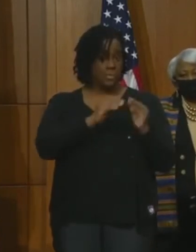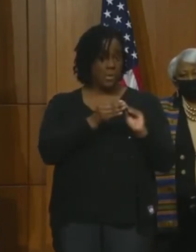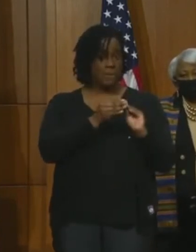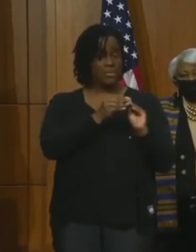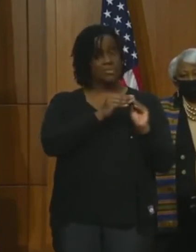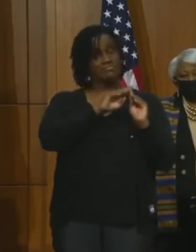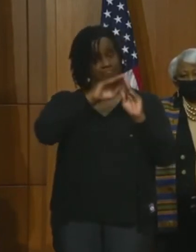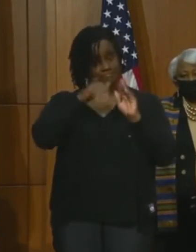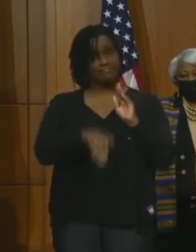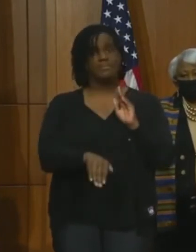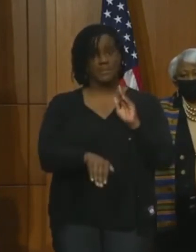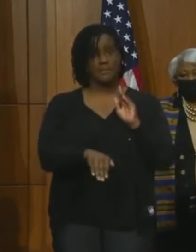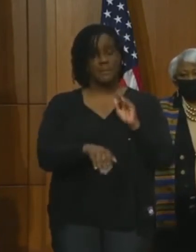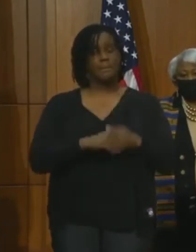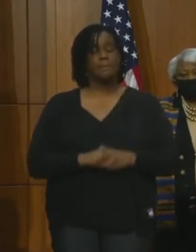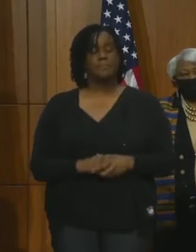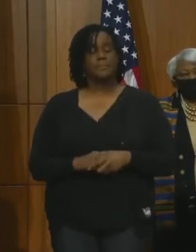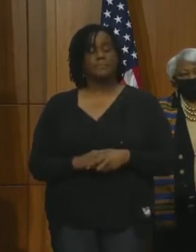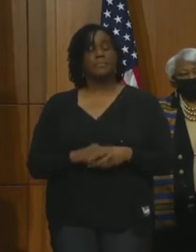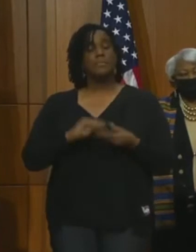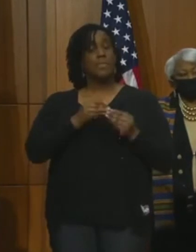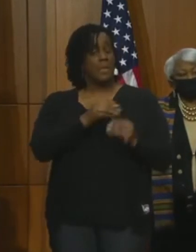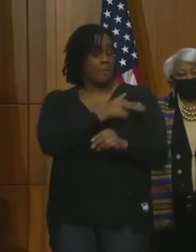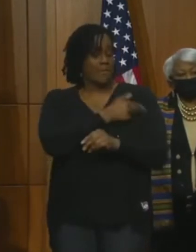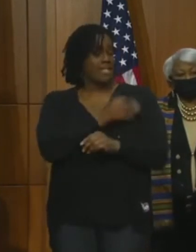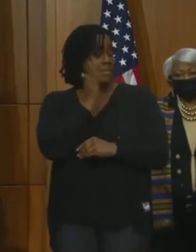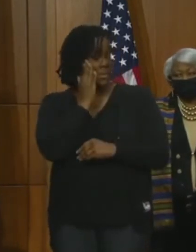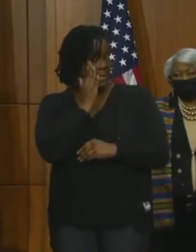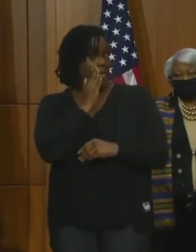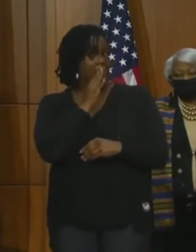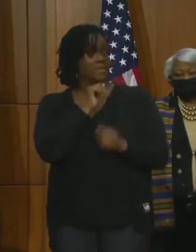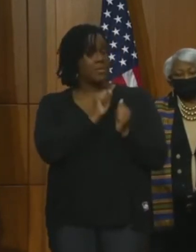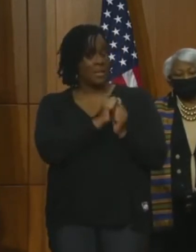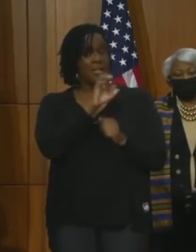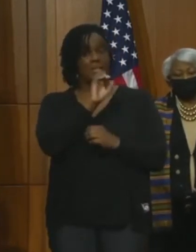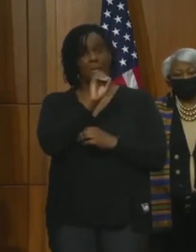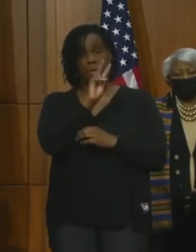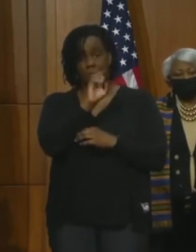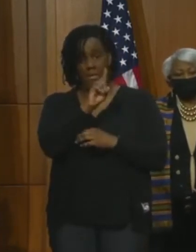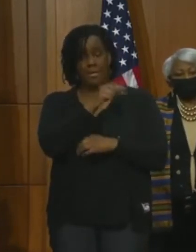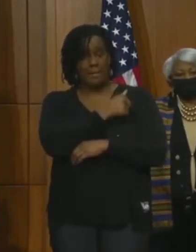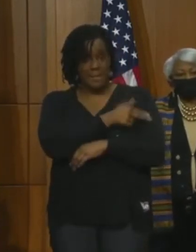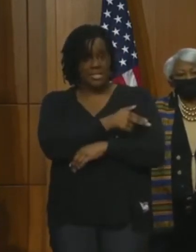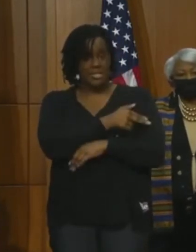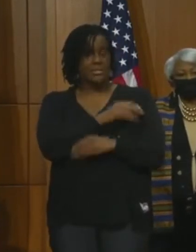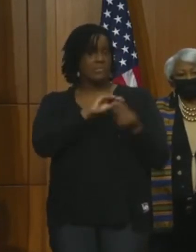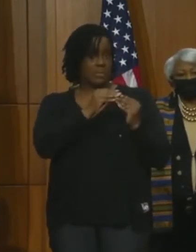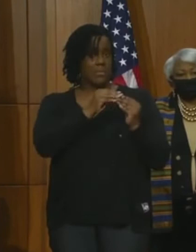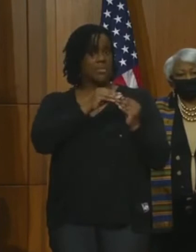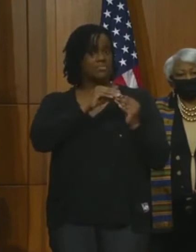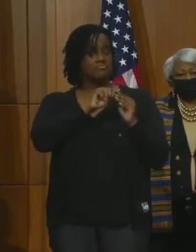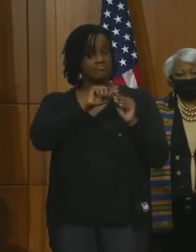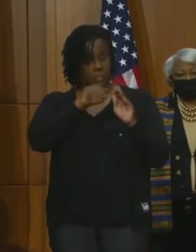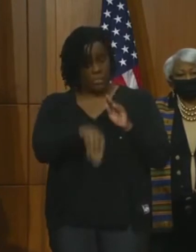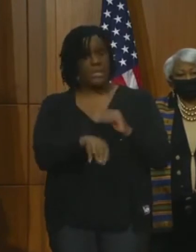trending downward. The number of hospital beds occupied by COVID patients is trending down,